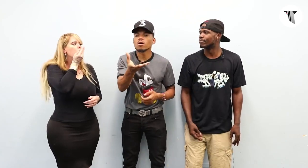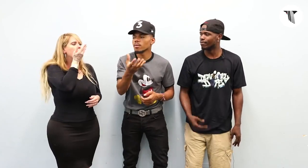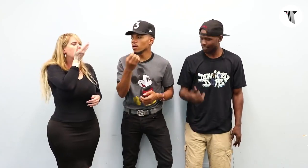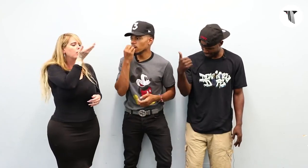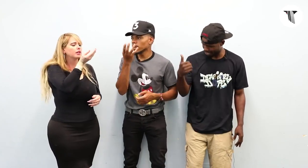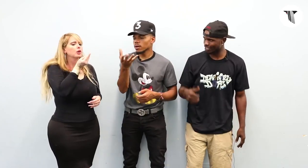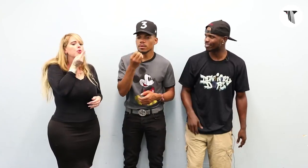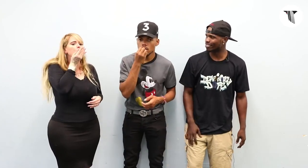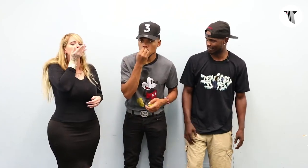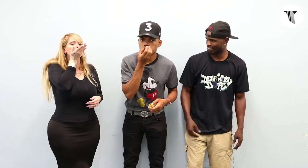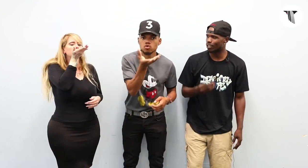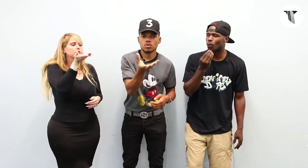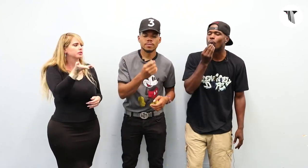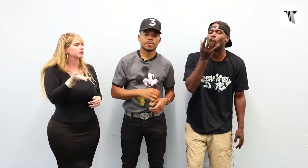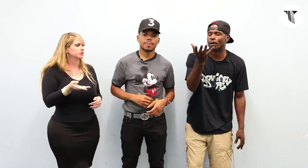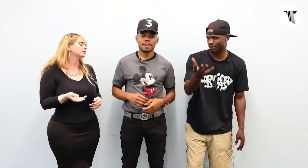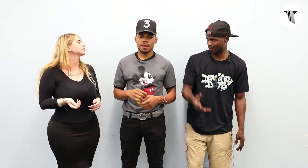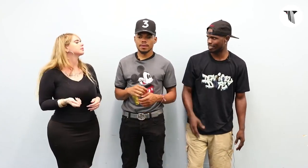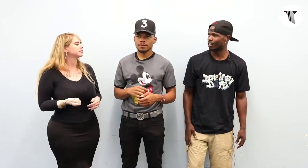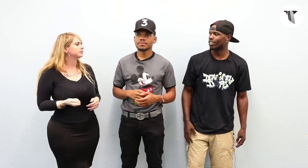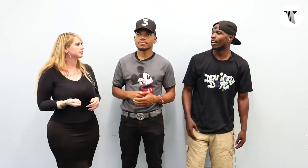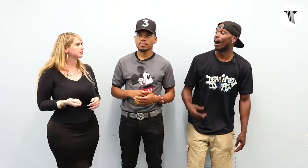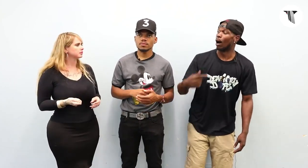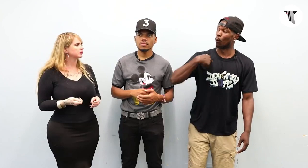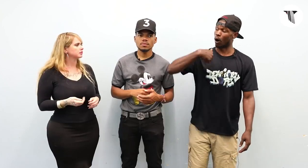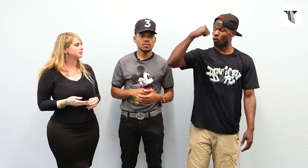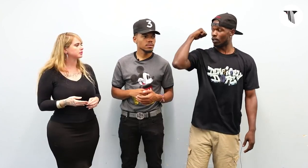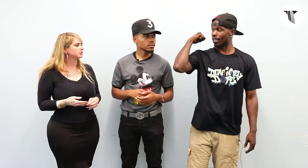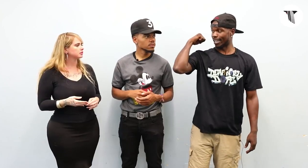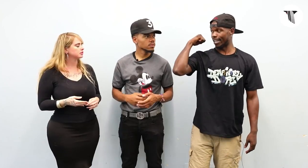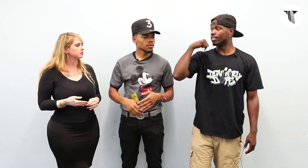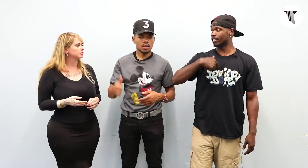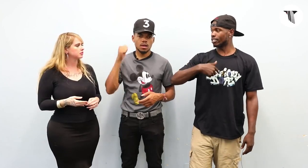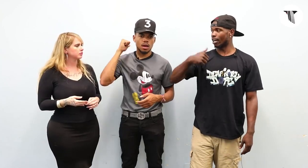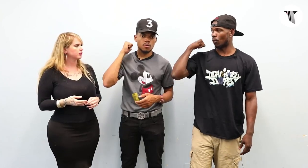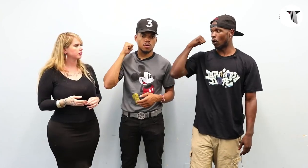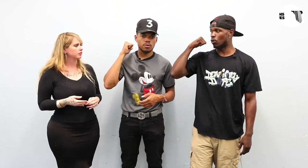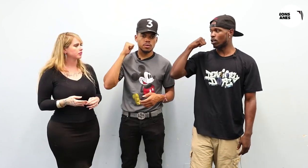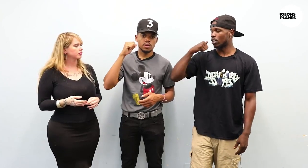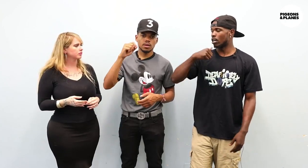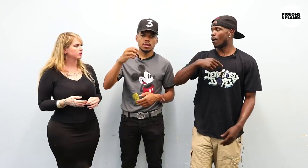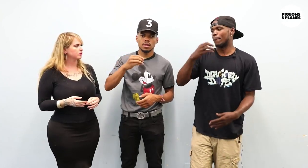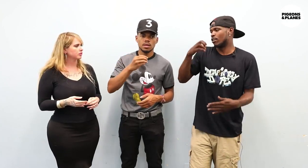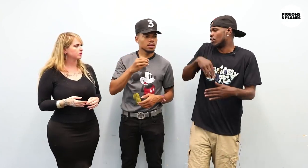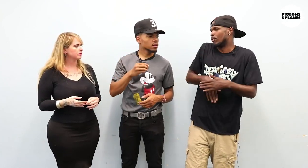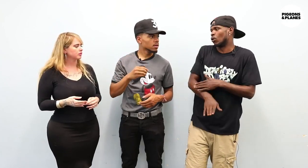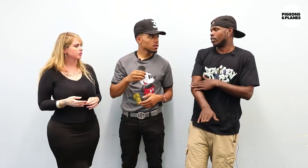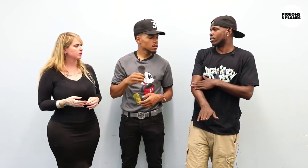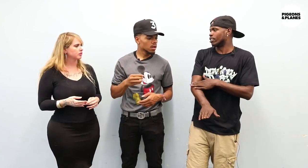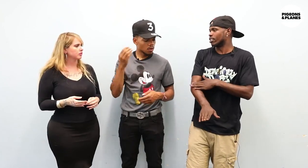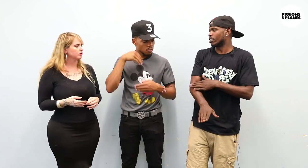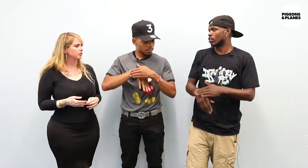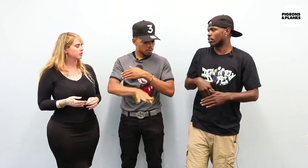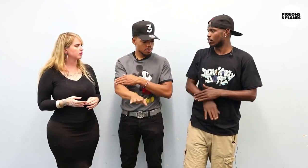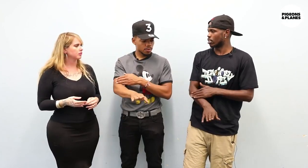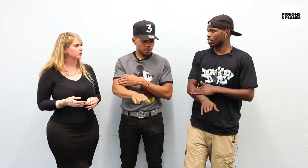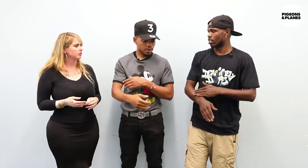Warm. Oh, coming up. Warm. I won't again. I won't be reborn. I won't be reborn.